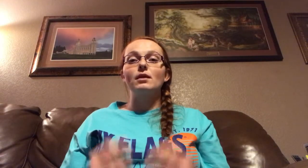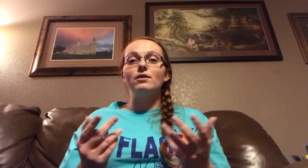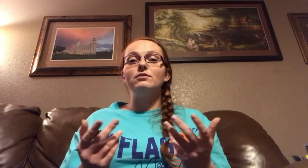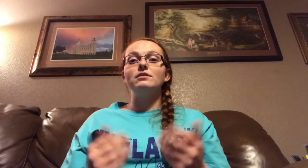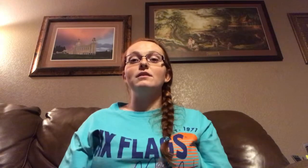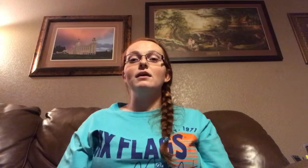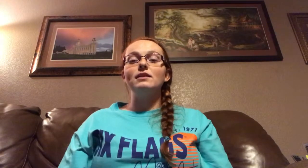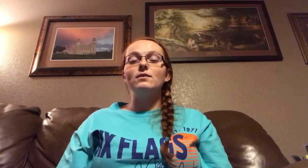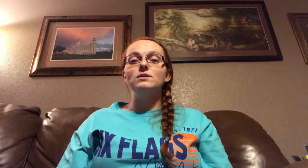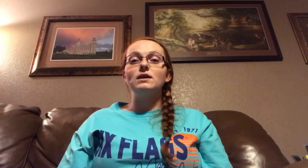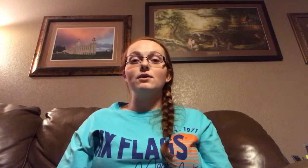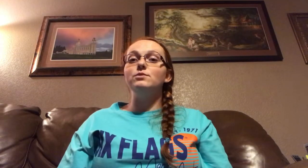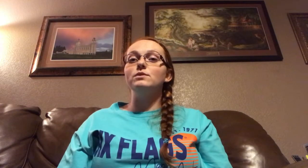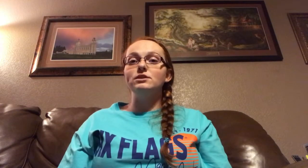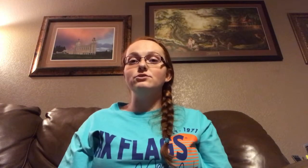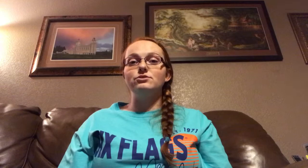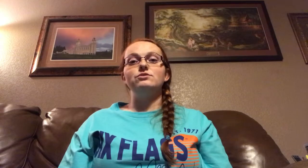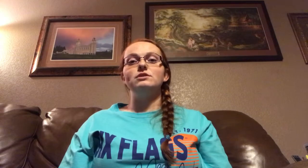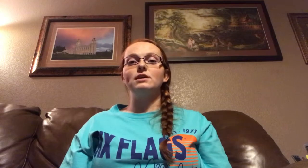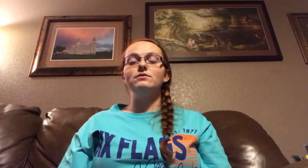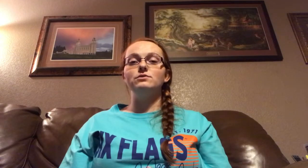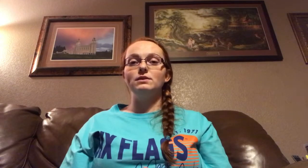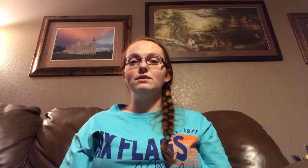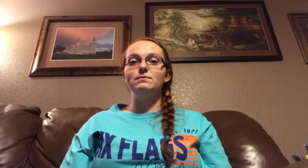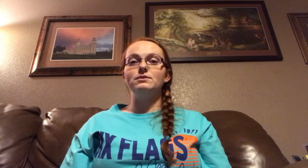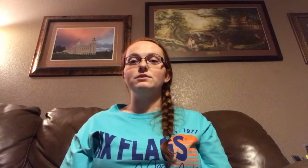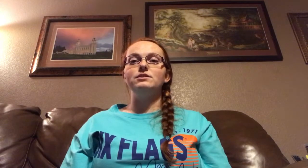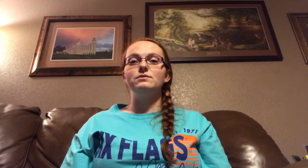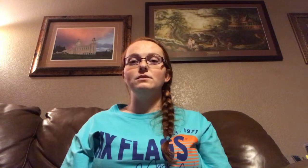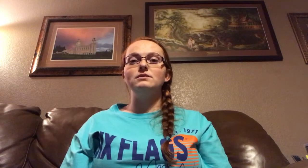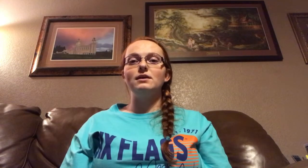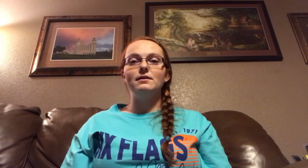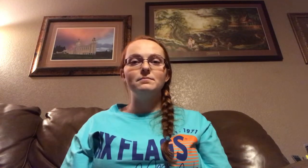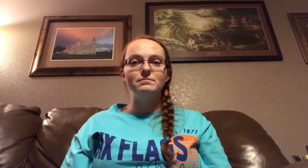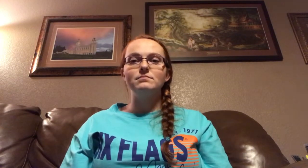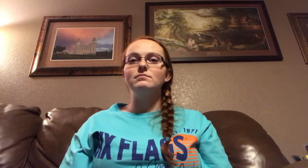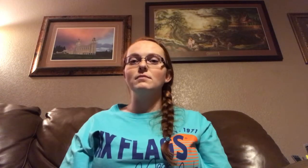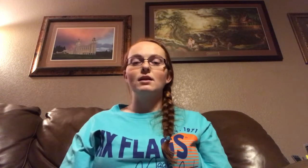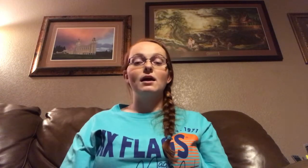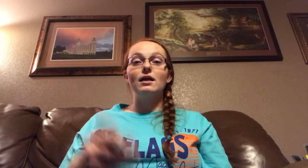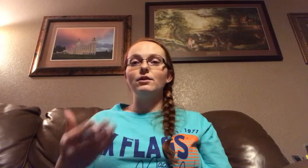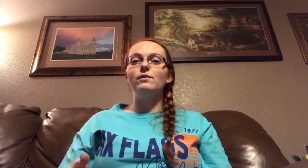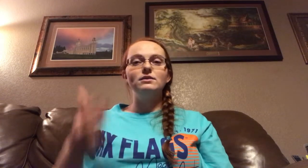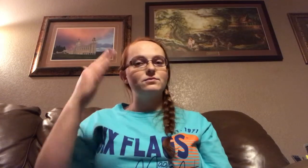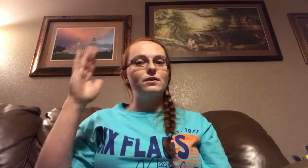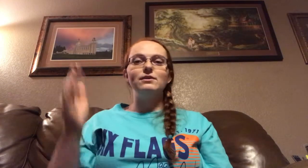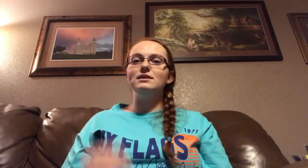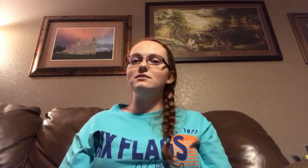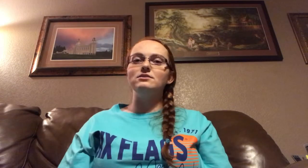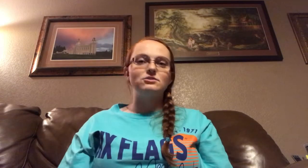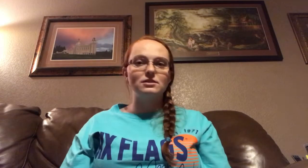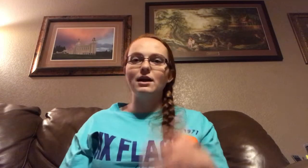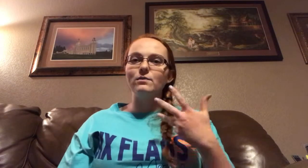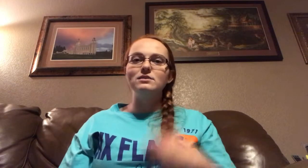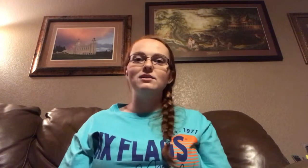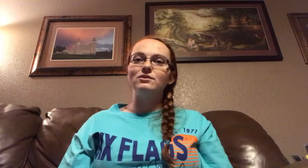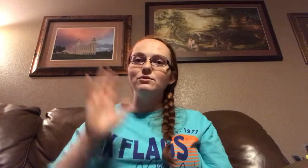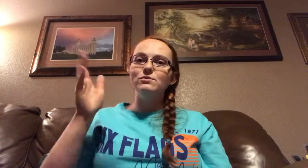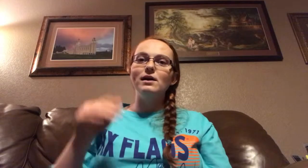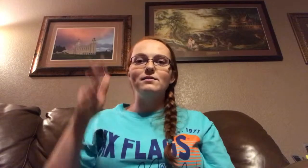Other than that, that is how you would introduce yourself to a deaf person. You would say, hello is very easy. It's just like how we say hello. You wave, you just